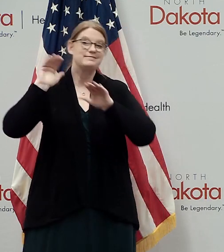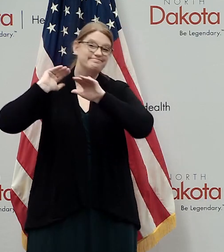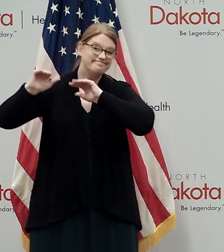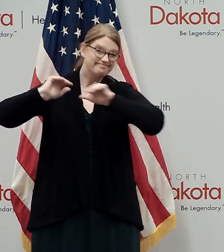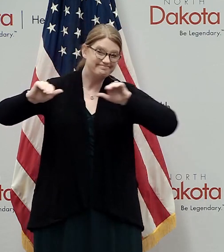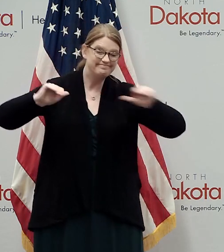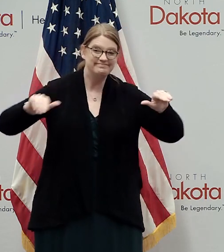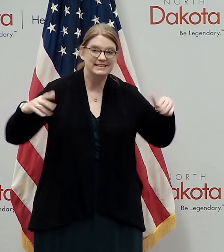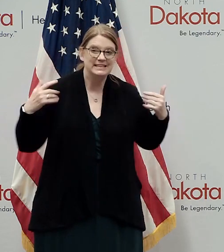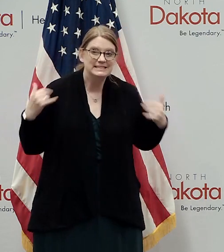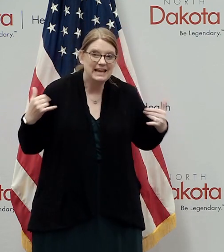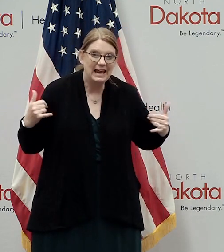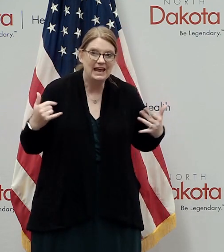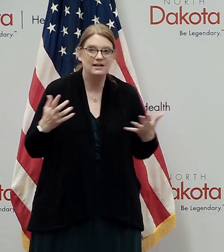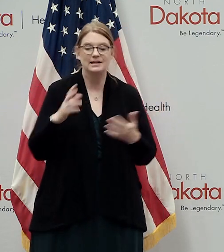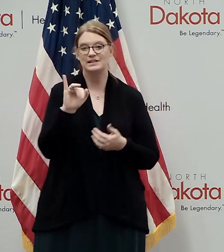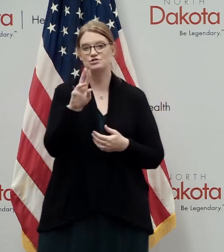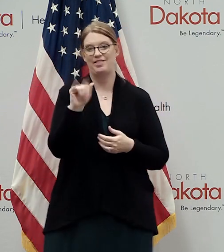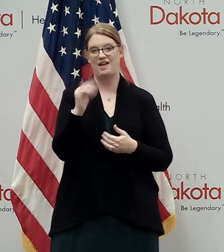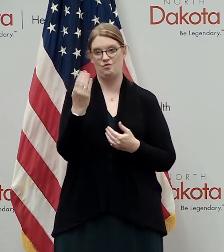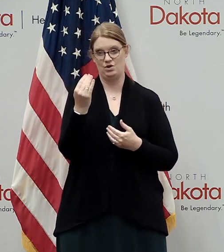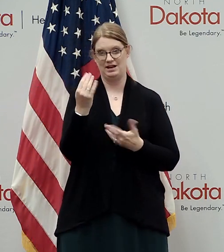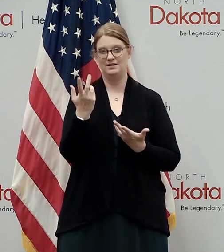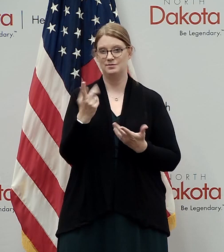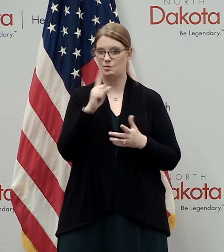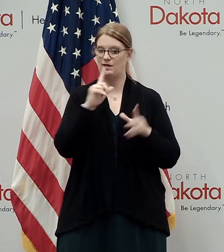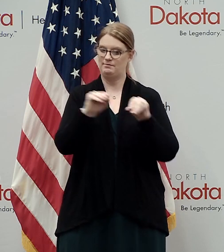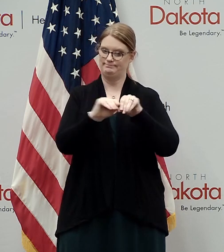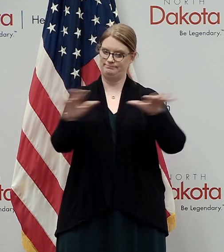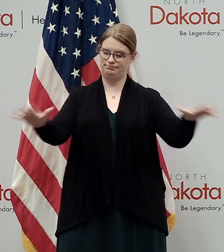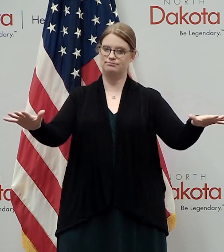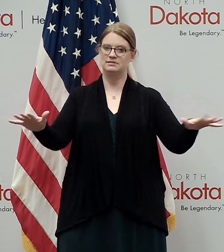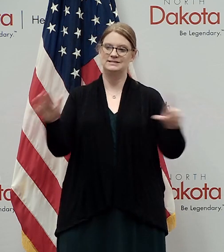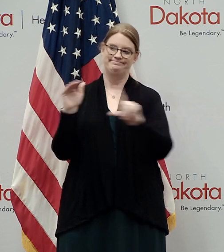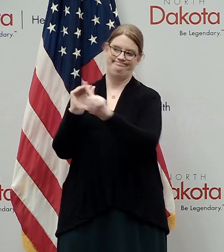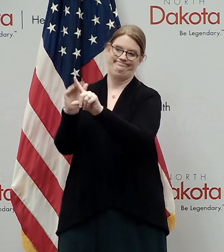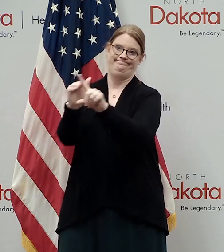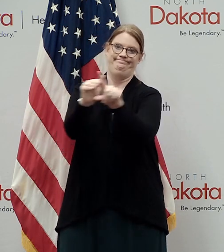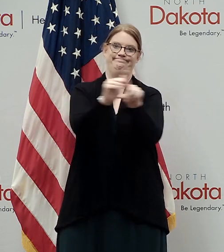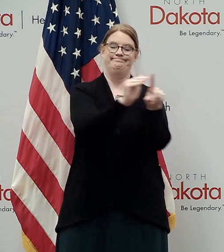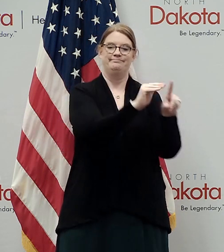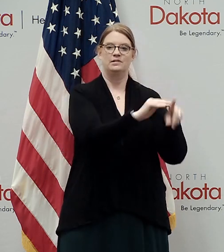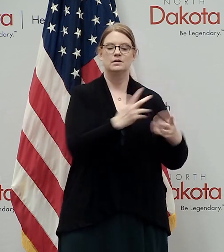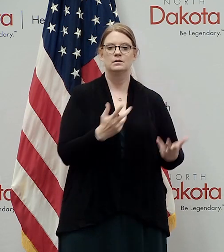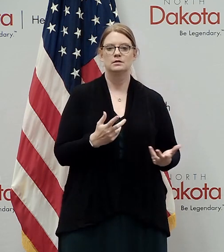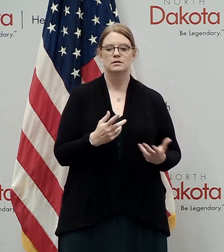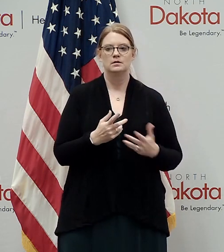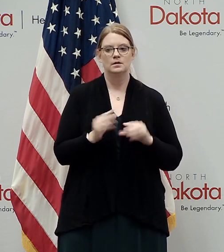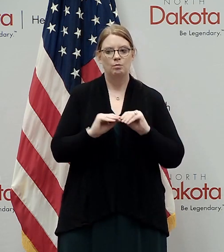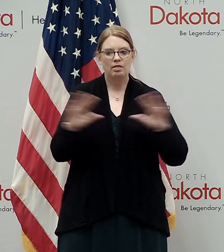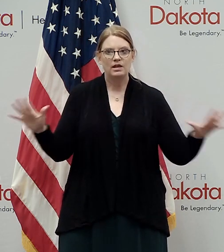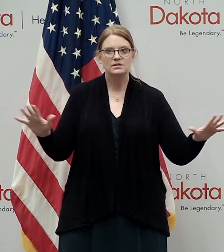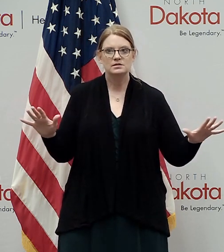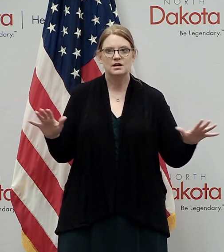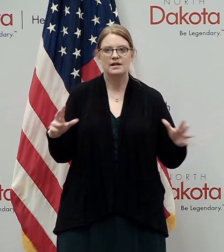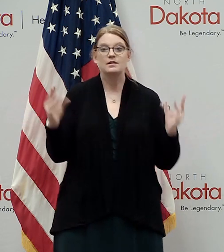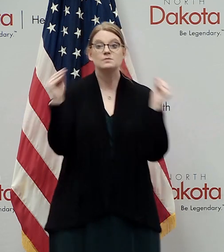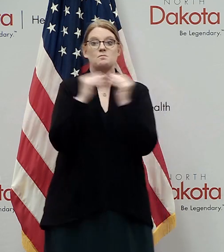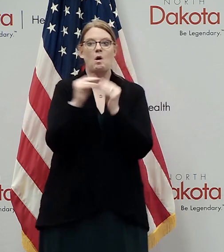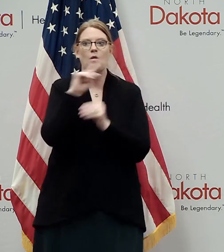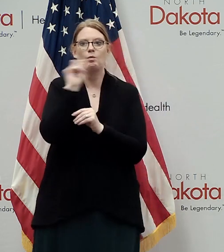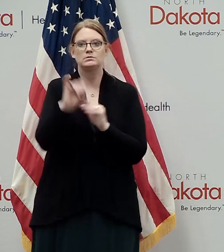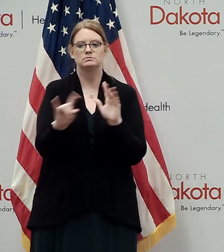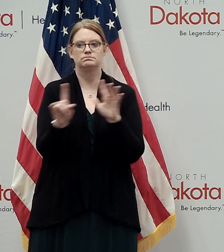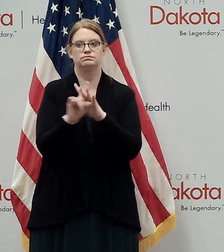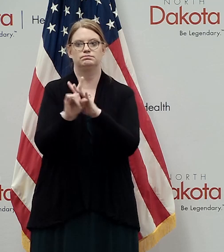we'd have them out in mid-July. It's July 14th. We know that this will lead to more questions as soon as we release these, but these are